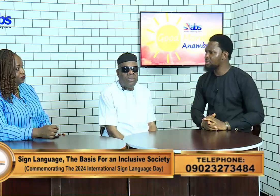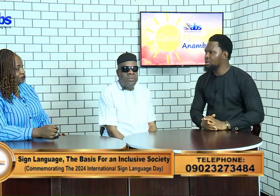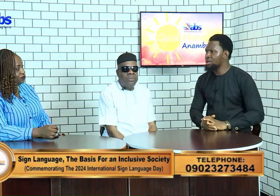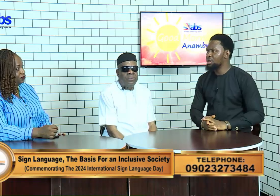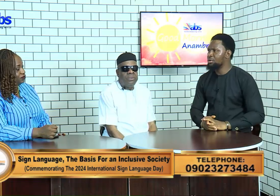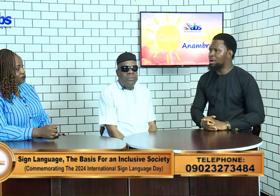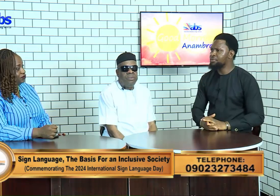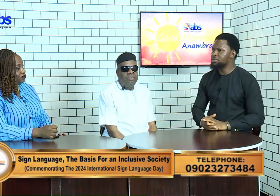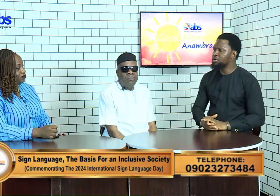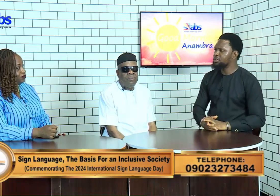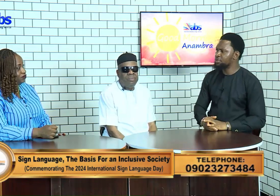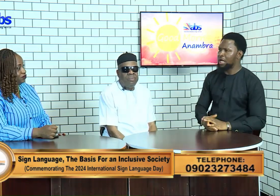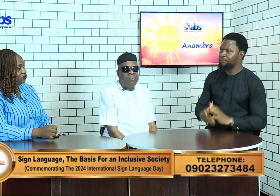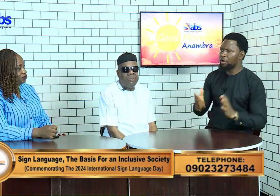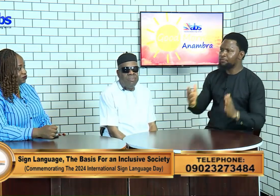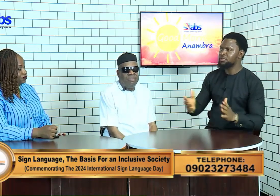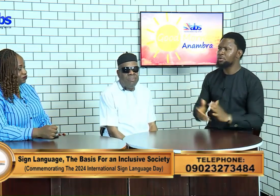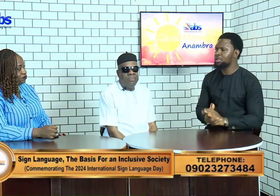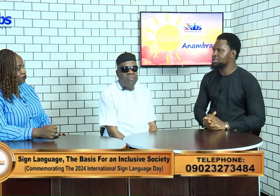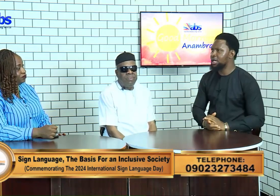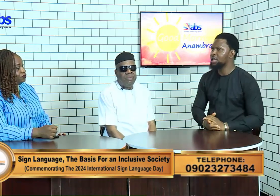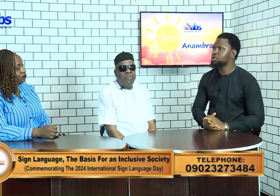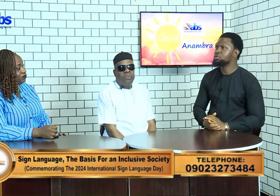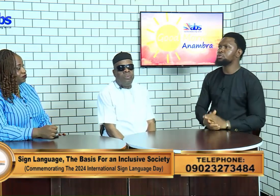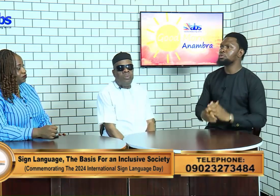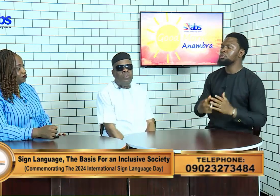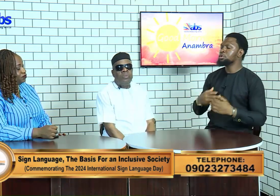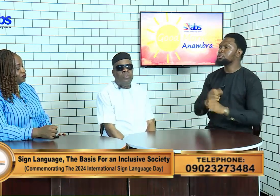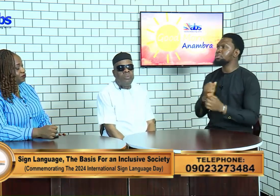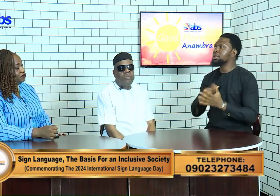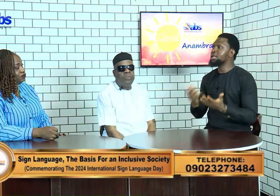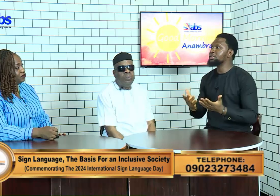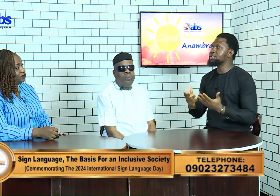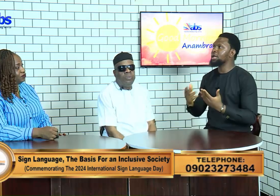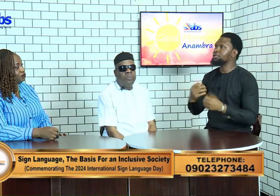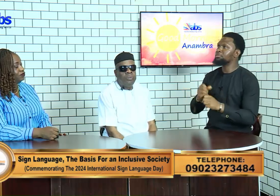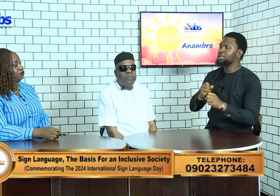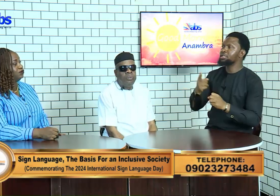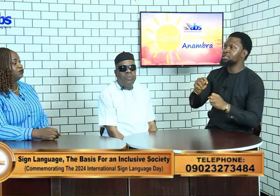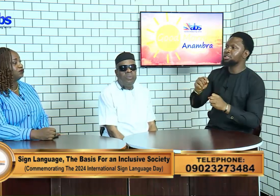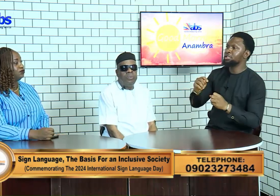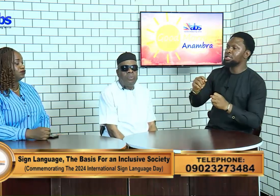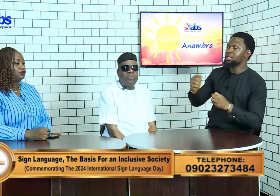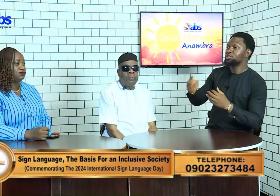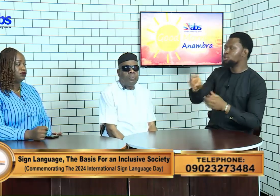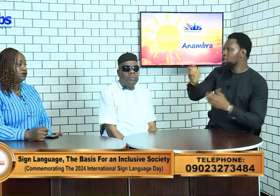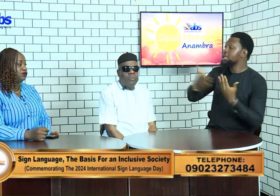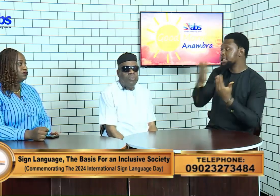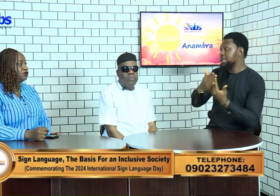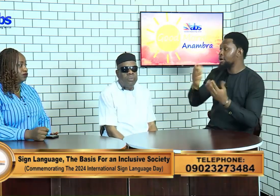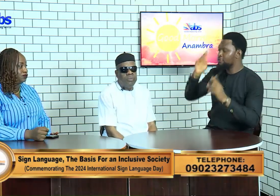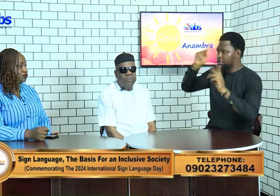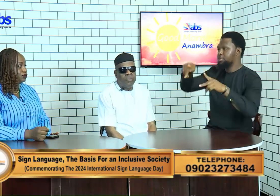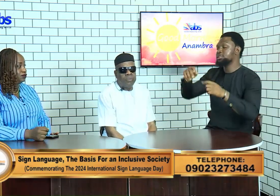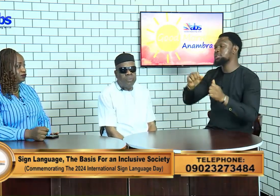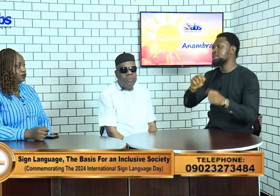definitely, our office is always free. Our office is always there to make the journey